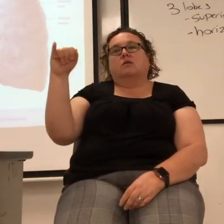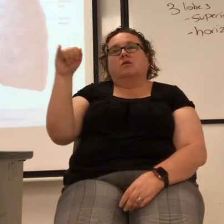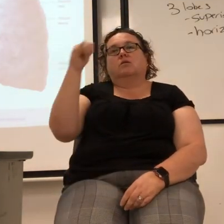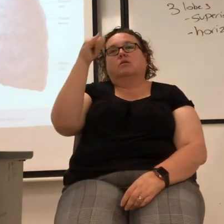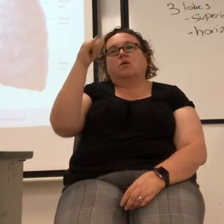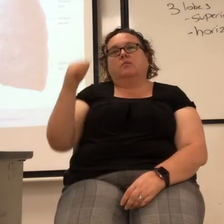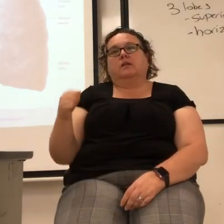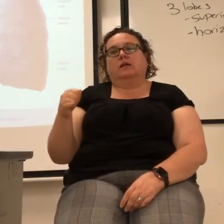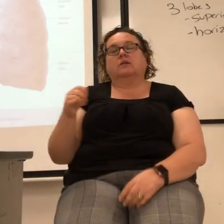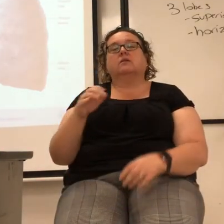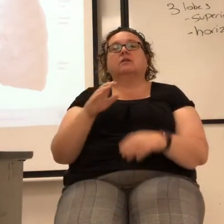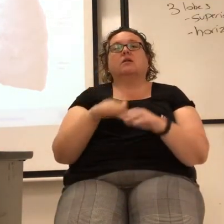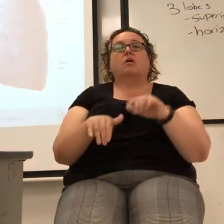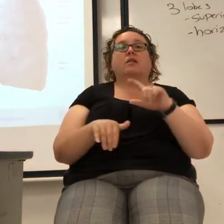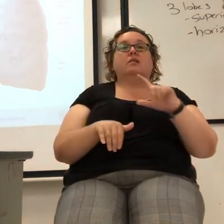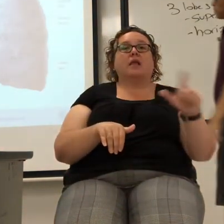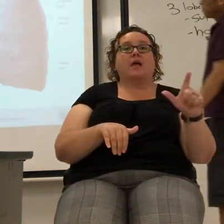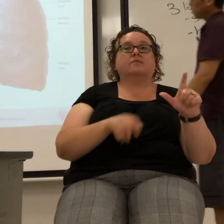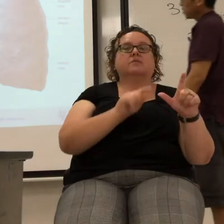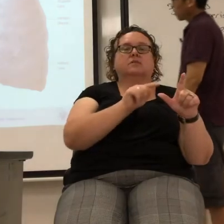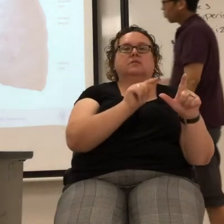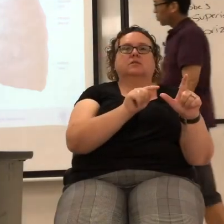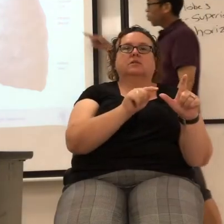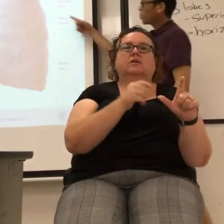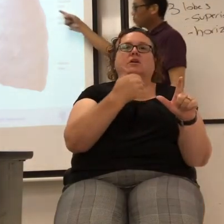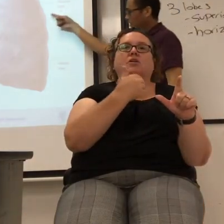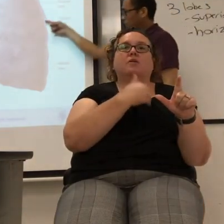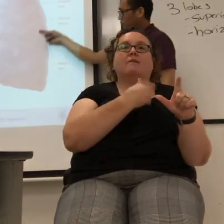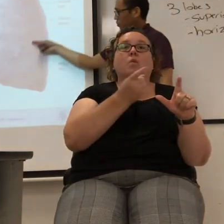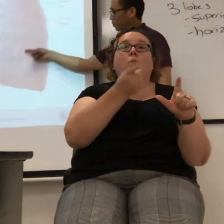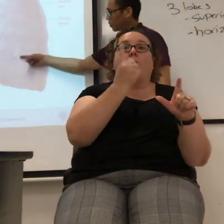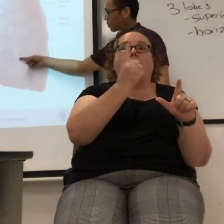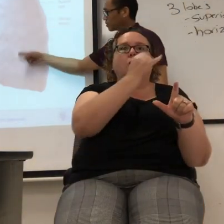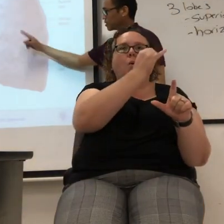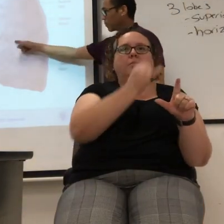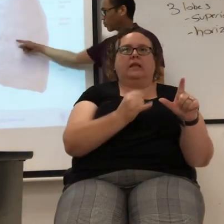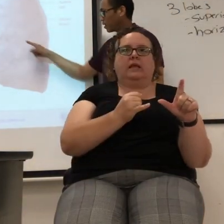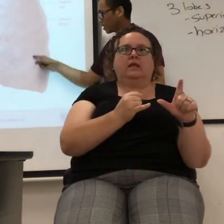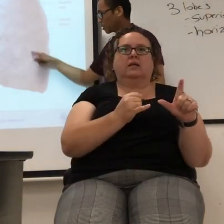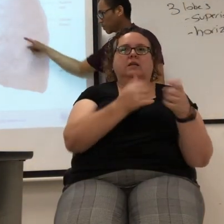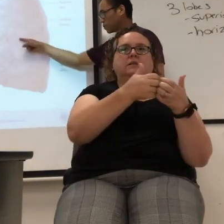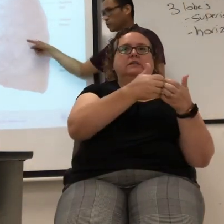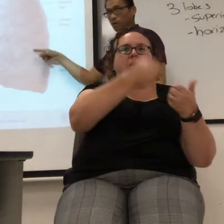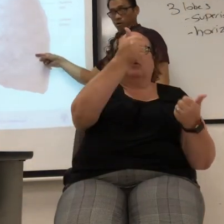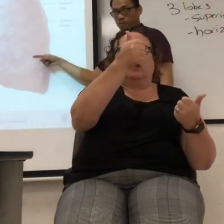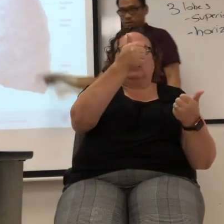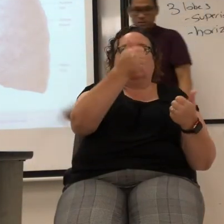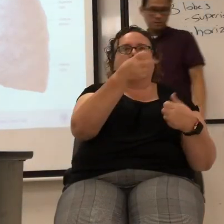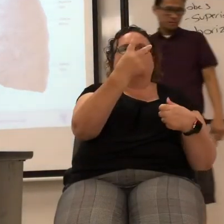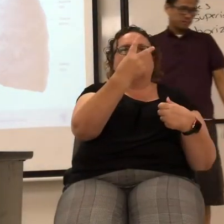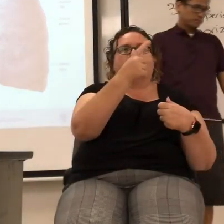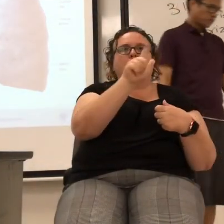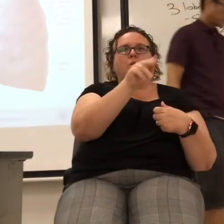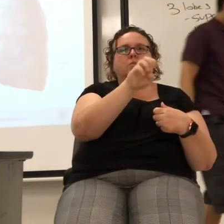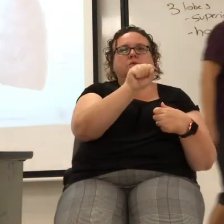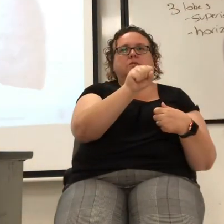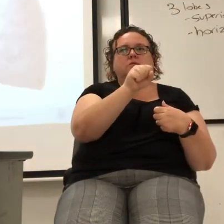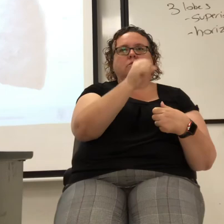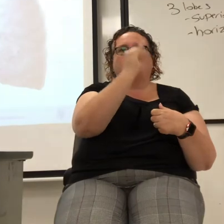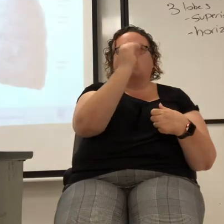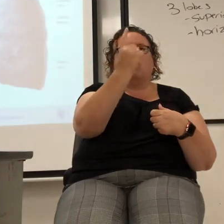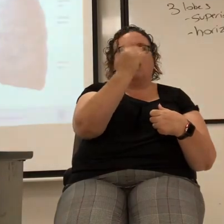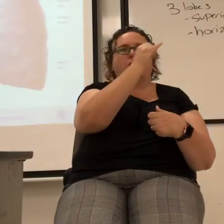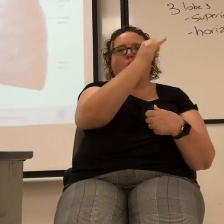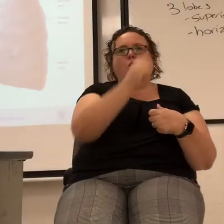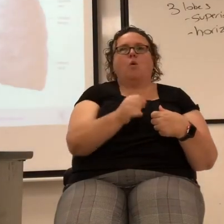And on the left, you have one oblique fissure separating the 2 lobes.